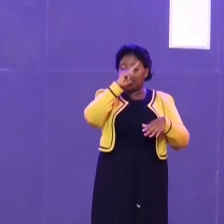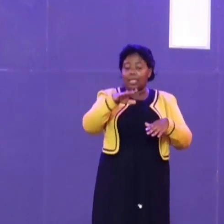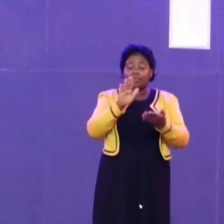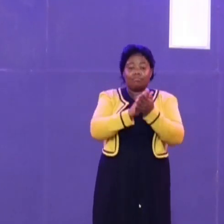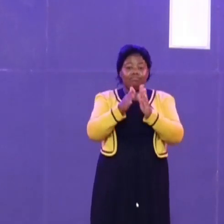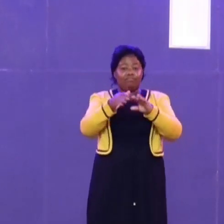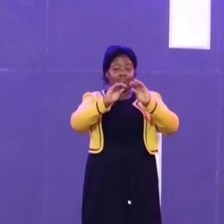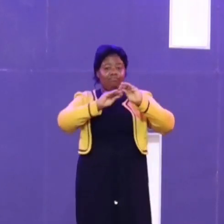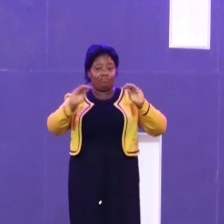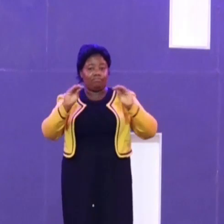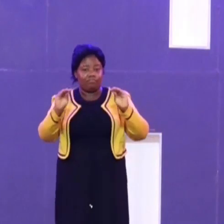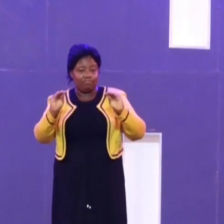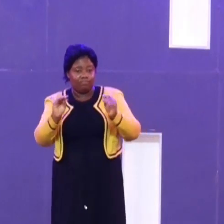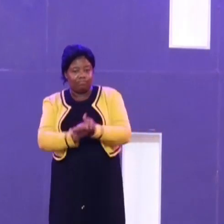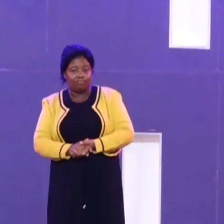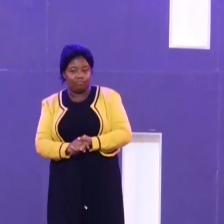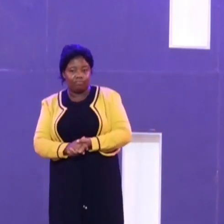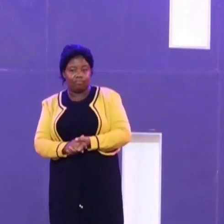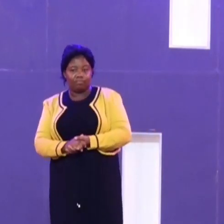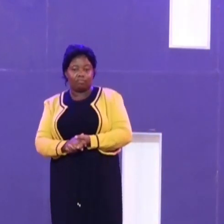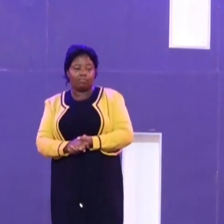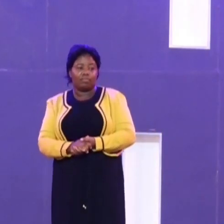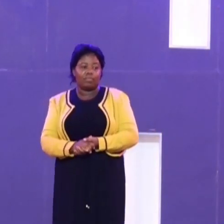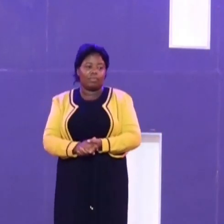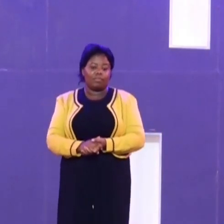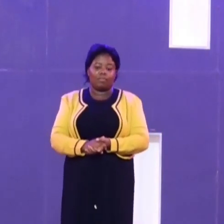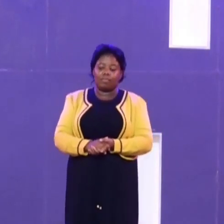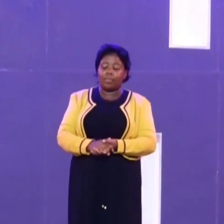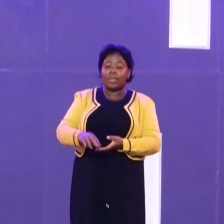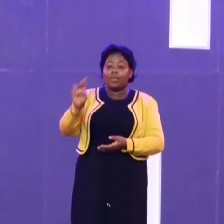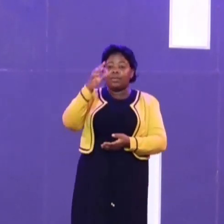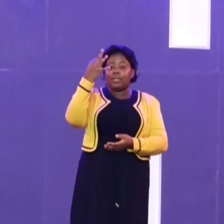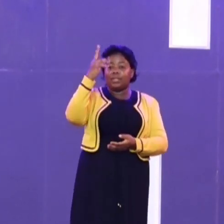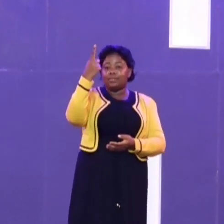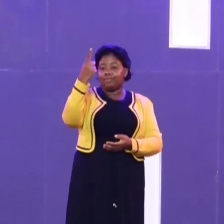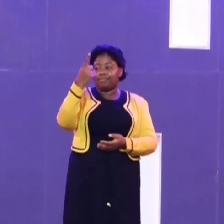is being taught here. Tusomere wakomi obujukirawo. Orasa tumwolumu.